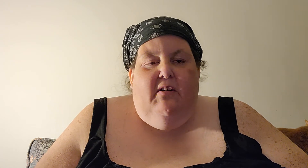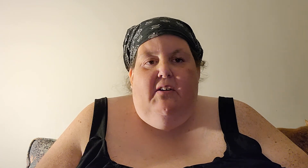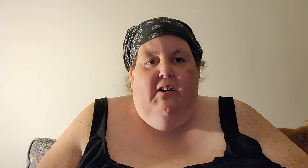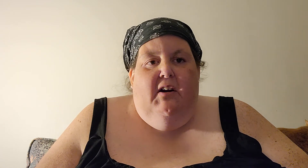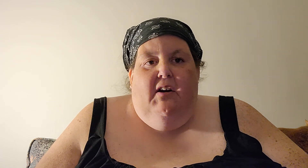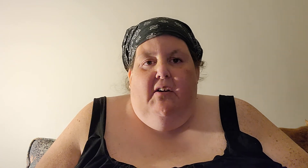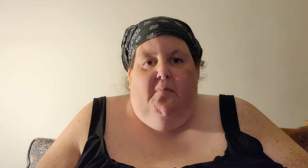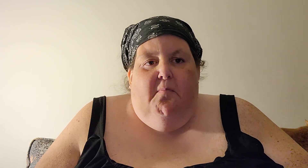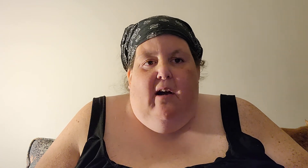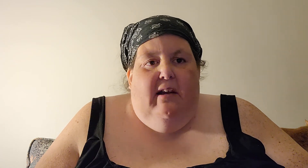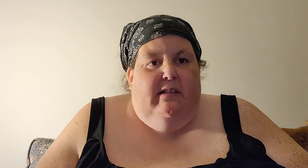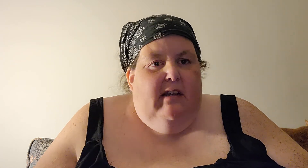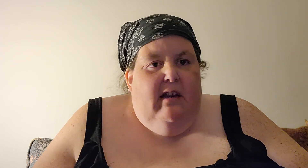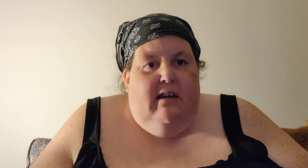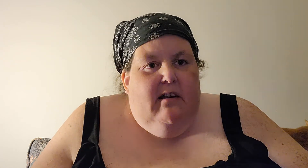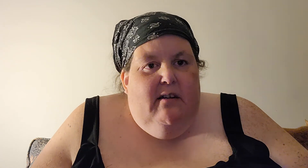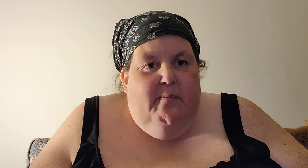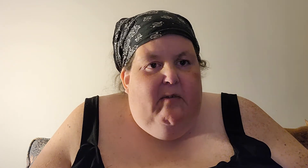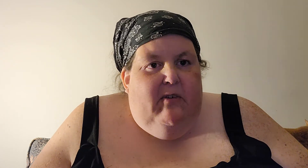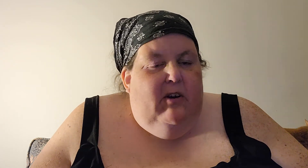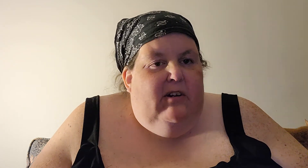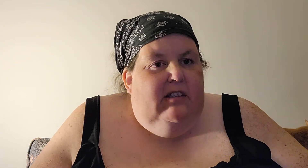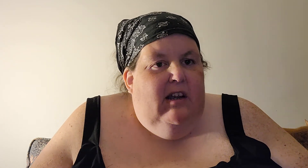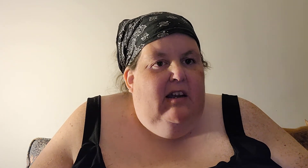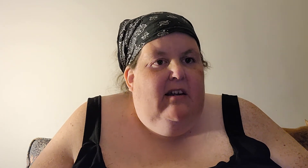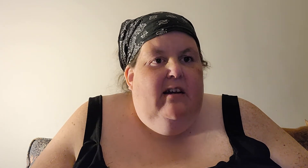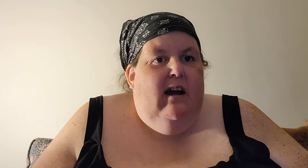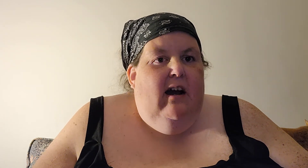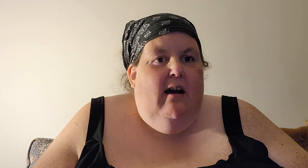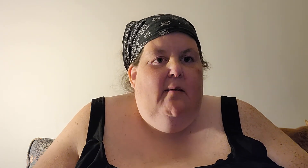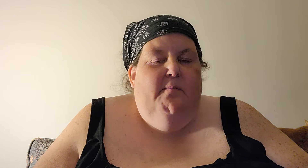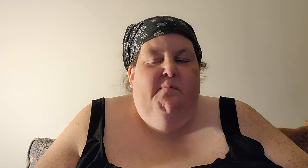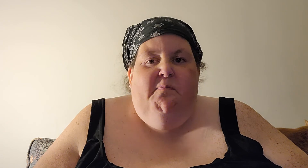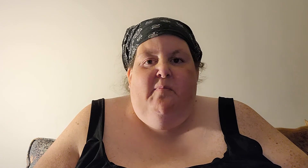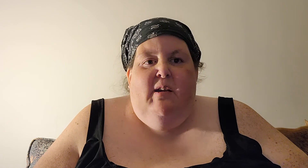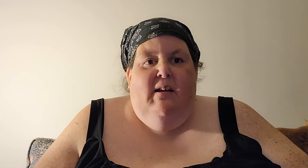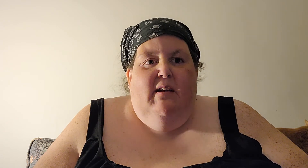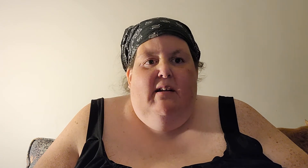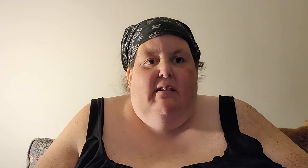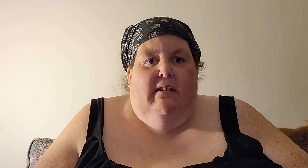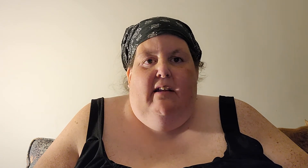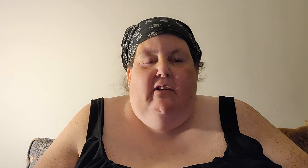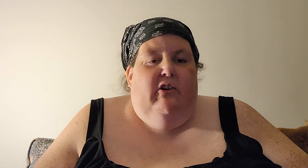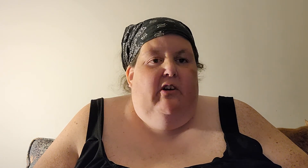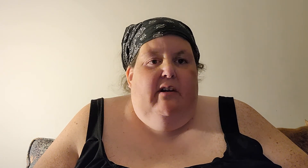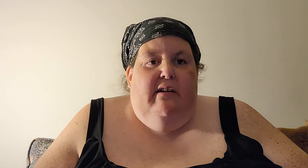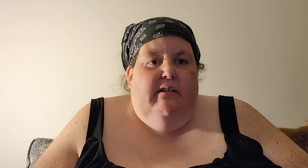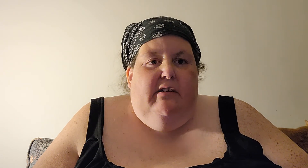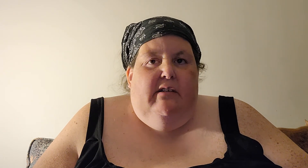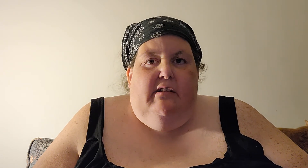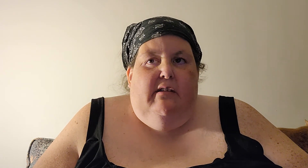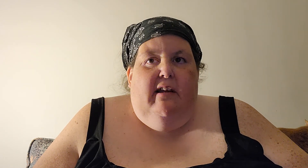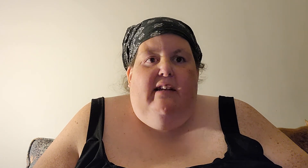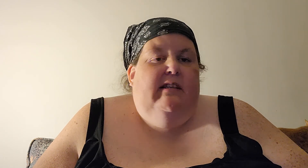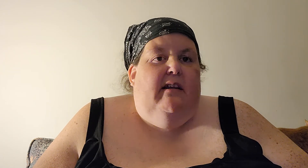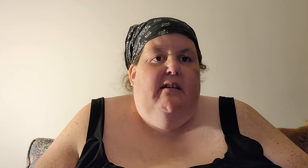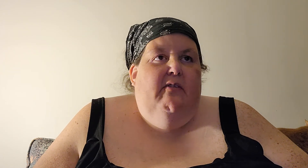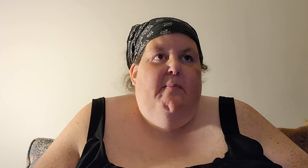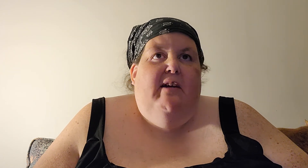for my sake, but for your sake, and learn. Just like I said, the best